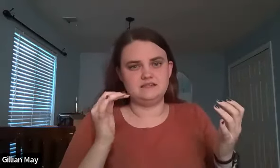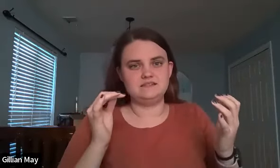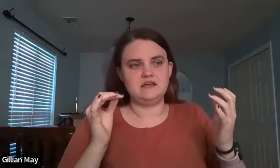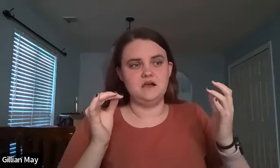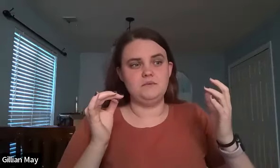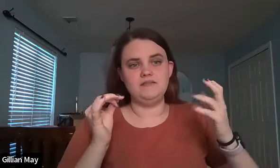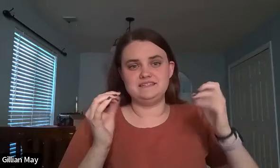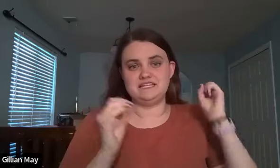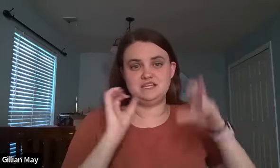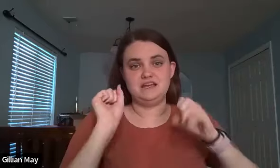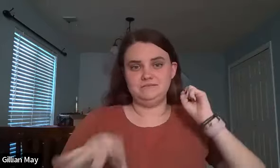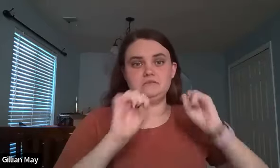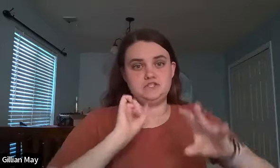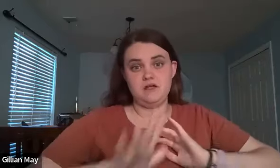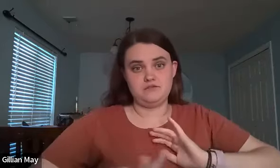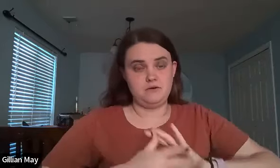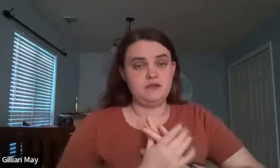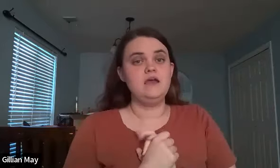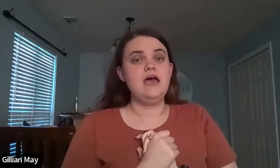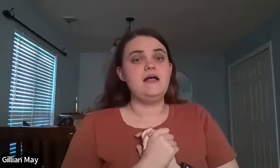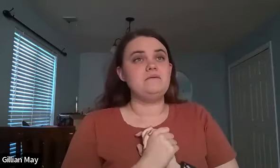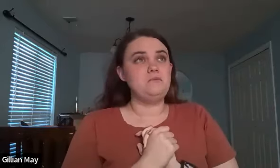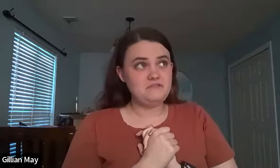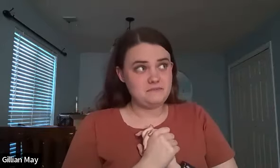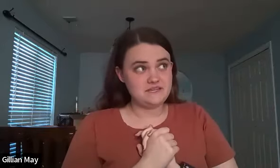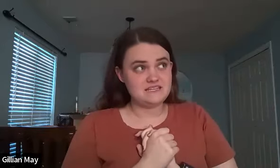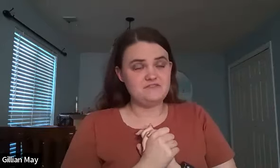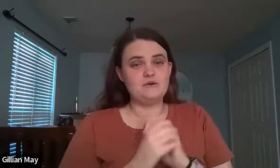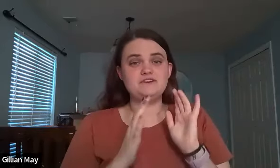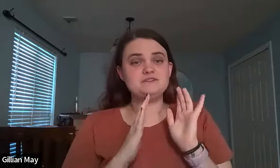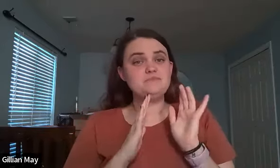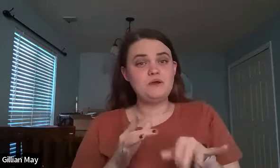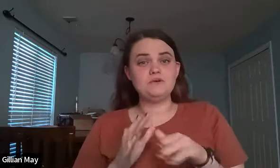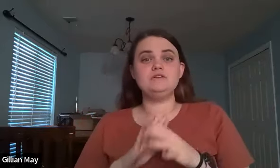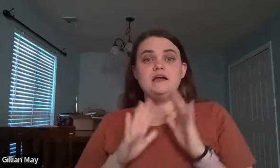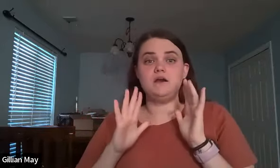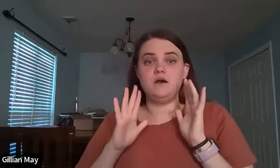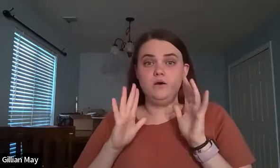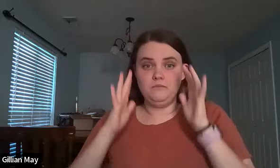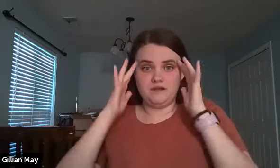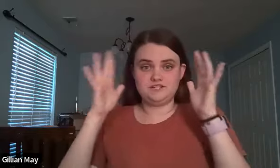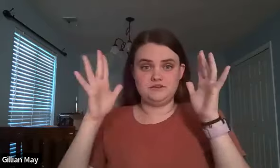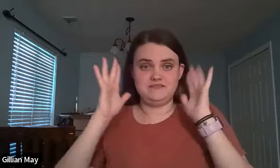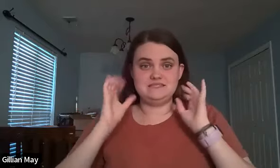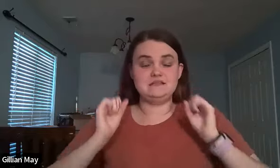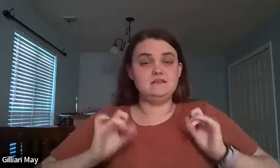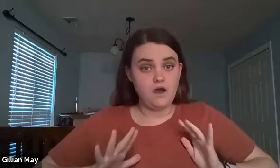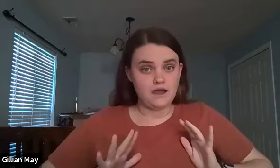signs unless I just kind of do a lot of throwing. With that being said, though, if there's a point where you're like, oh my gosh, okay, this is a lot,